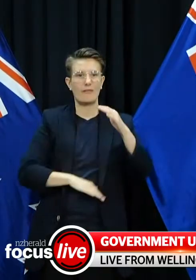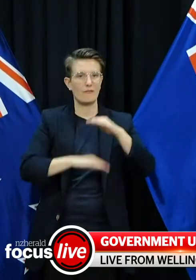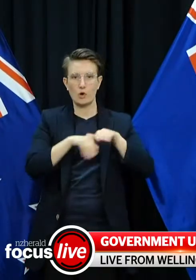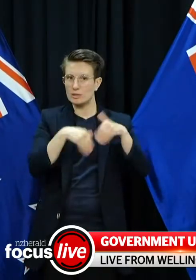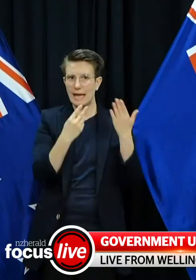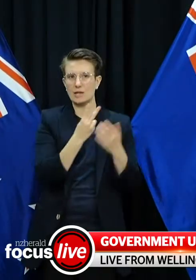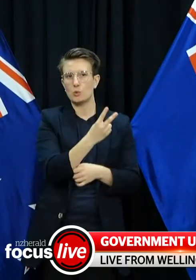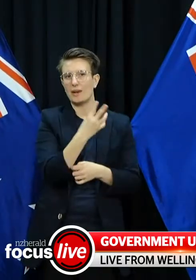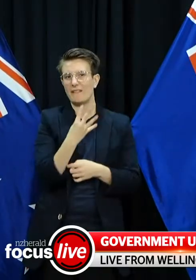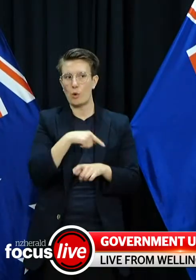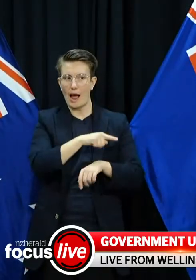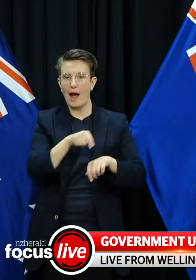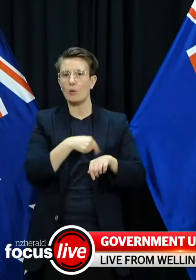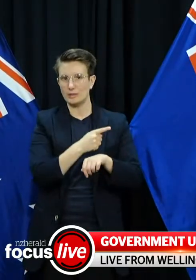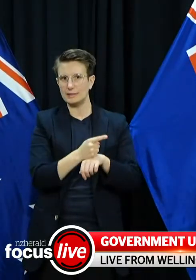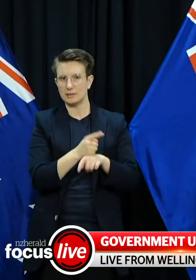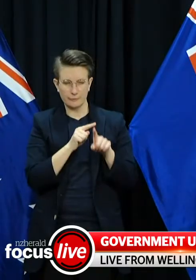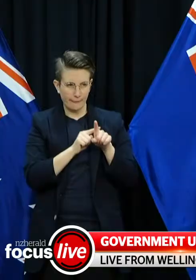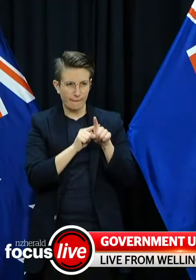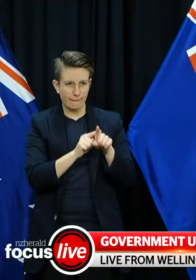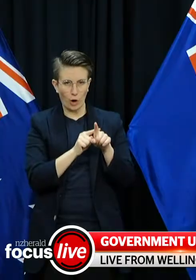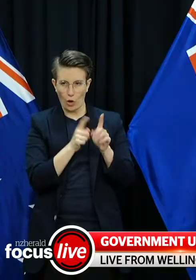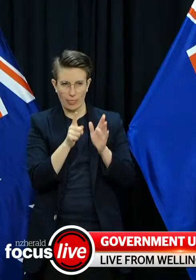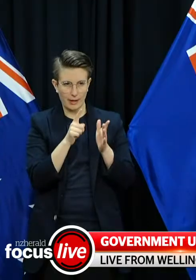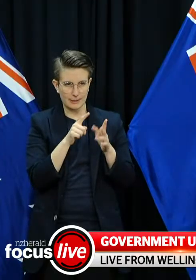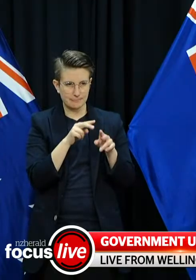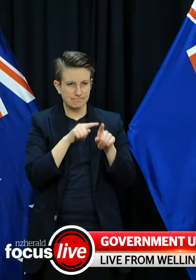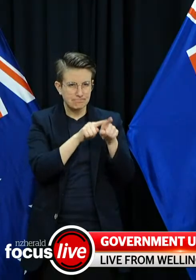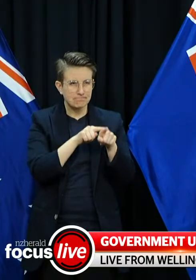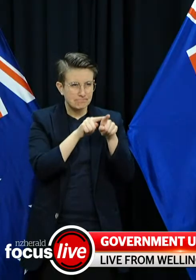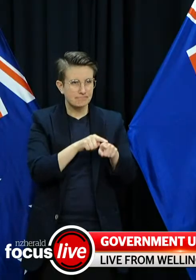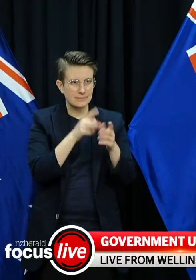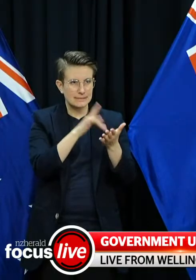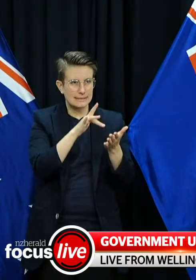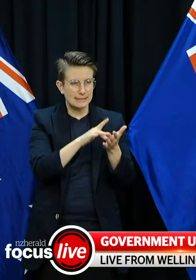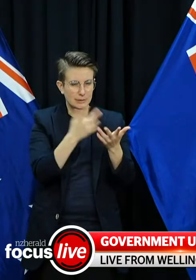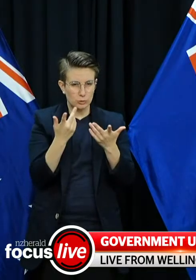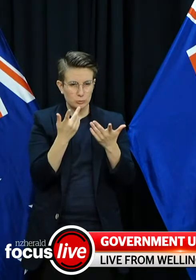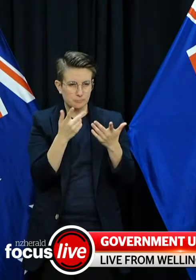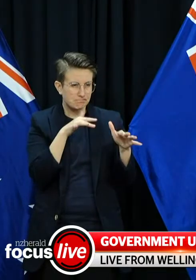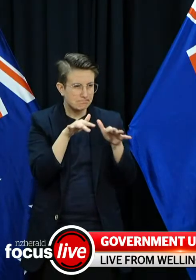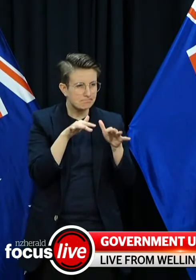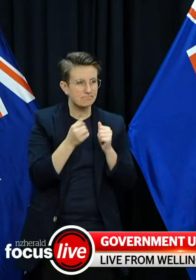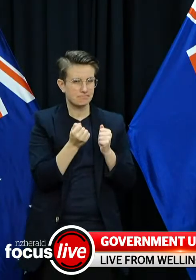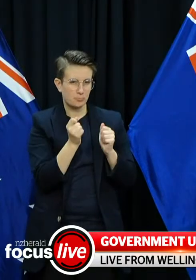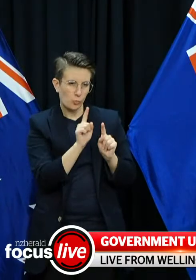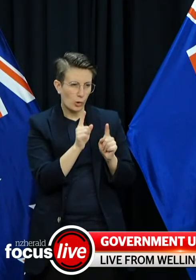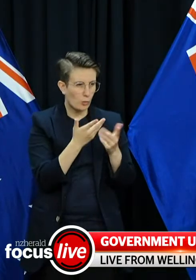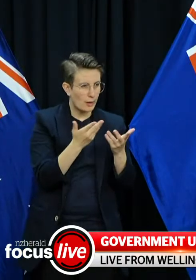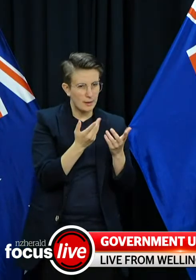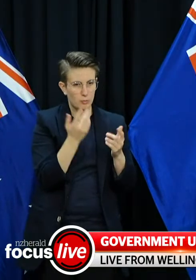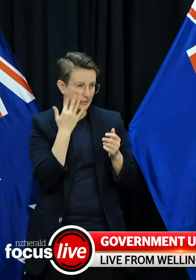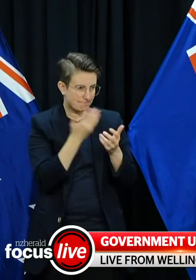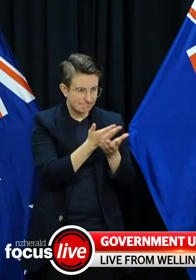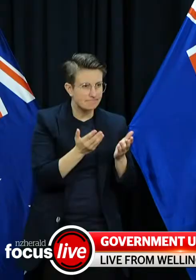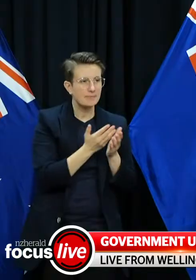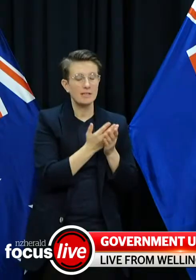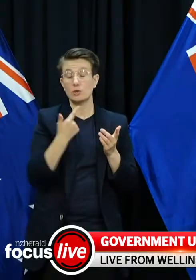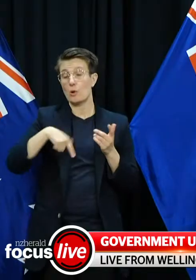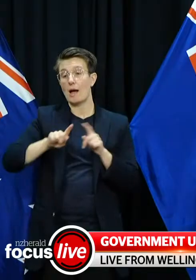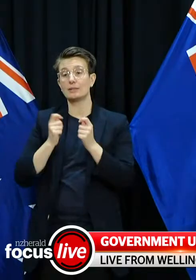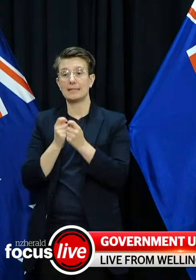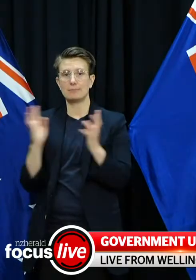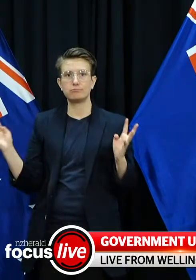the Geohazards Monitoring Centre operated by GNS, and they are on it straight away. Our duty team assembles and